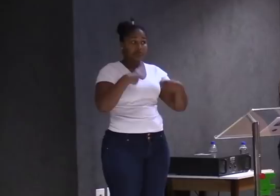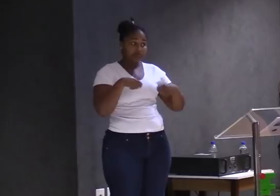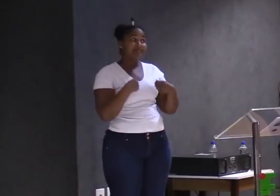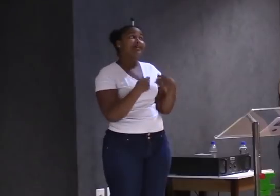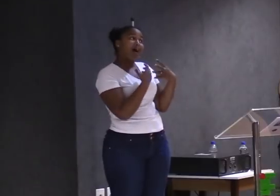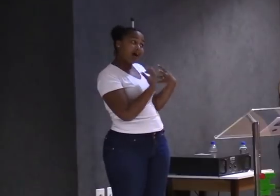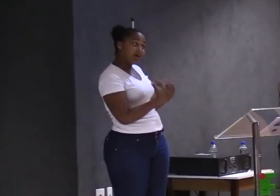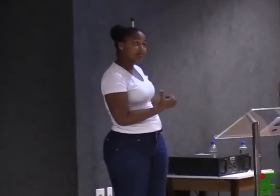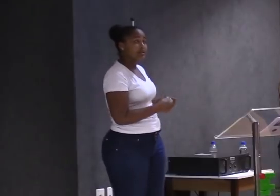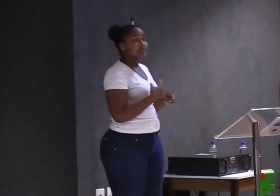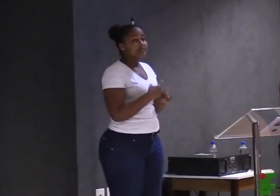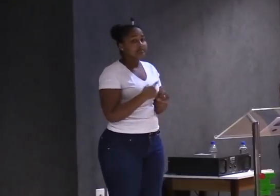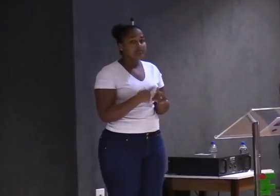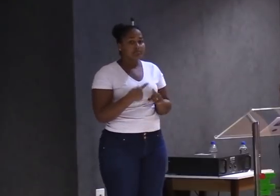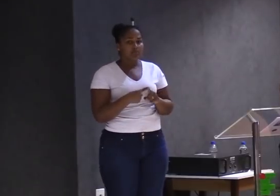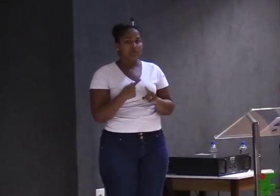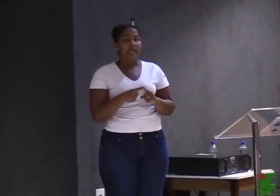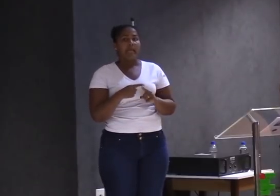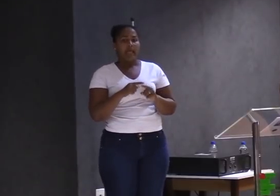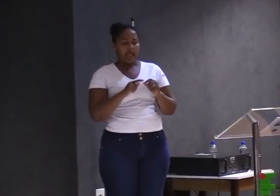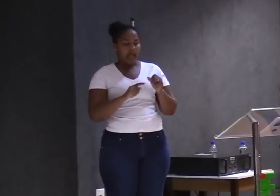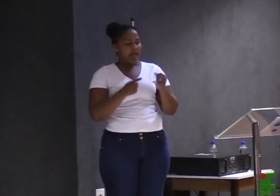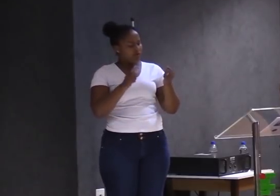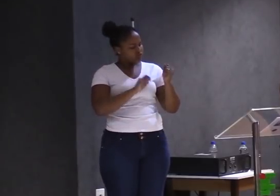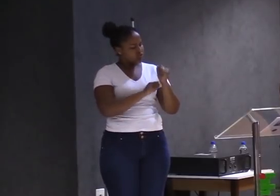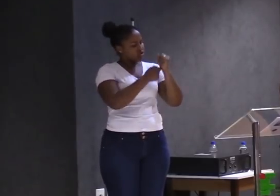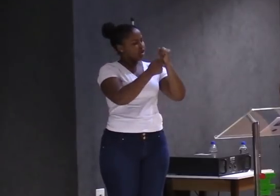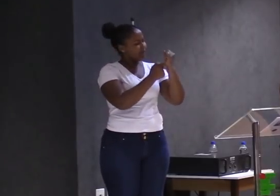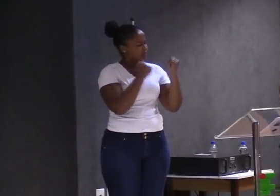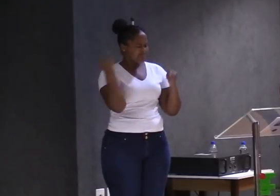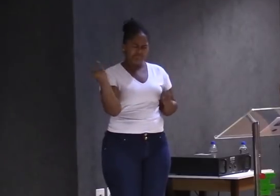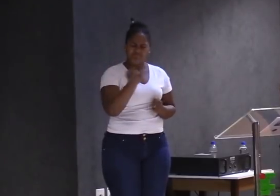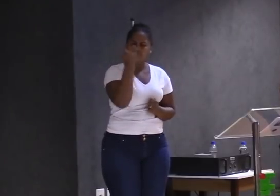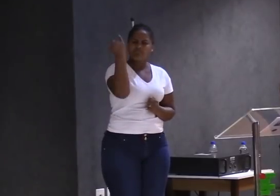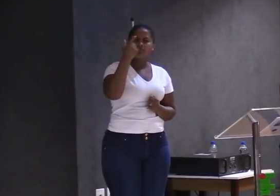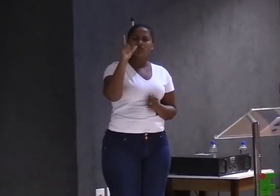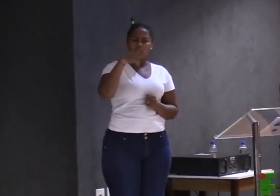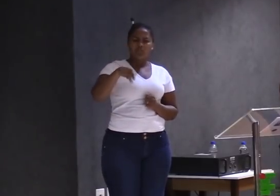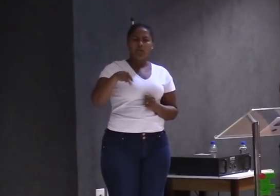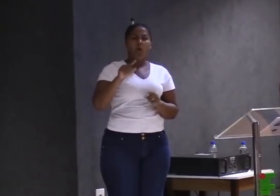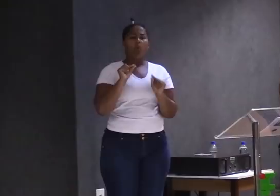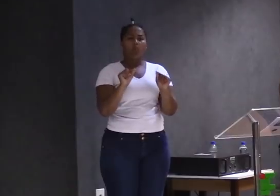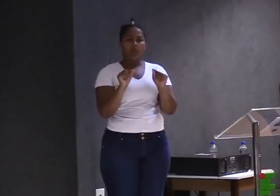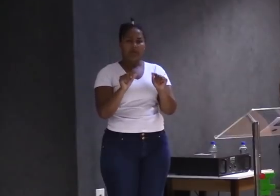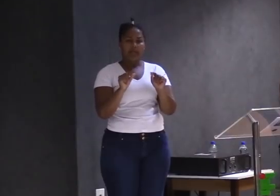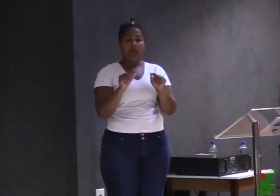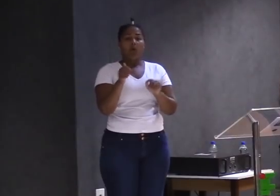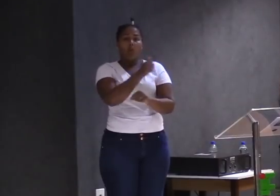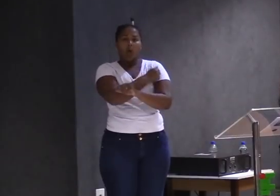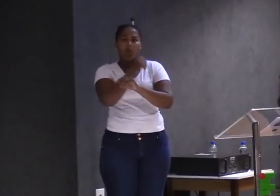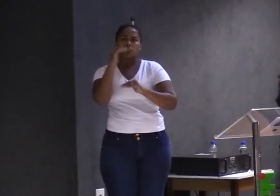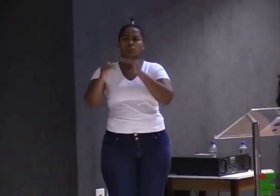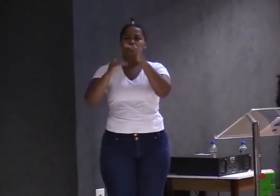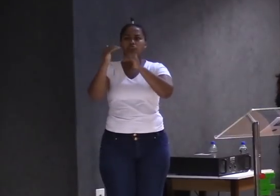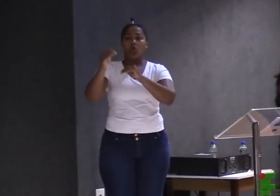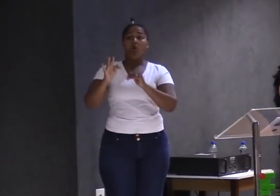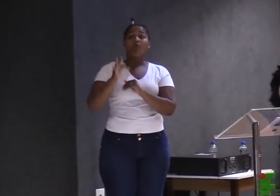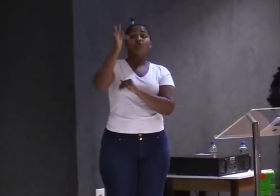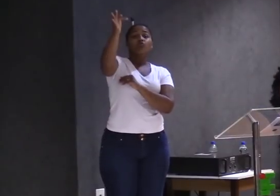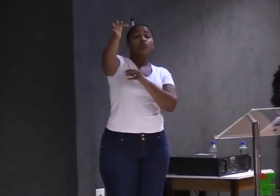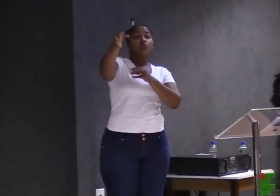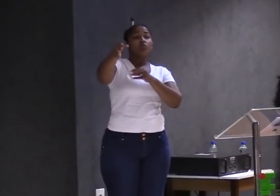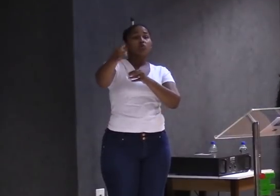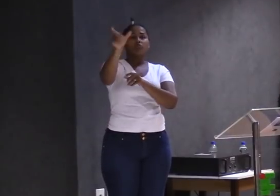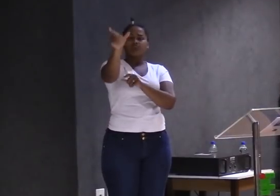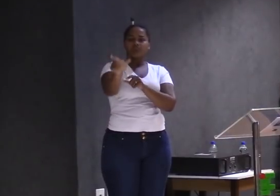das competências chave para esse futuro, para esse aluno do futuro é desenvolver essa competência na